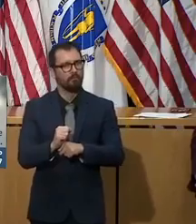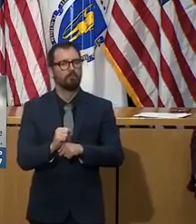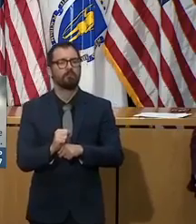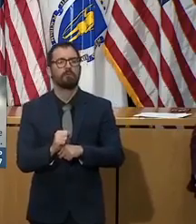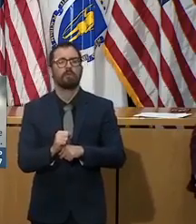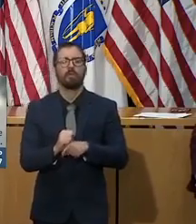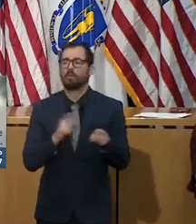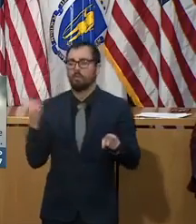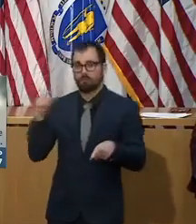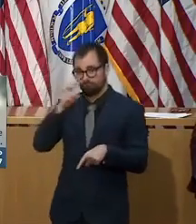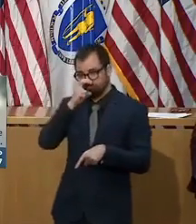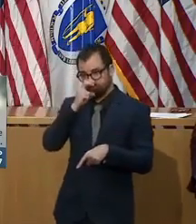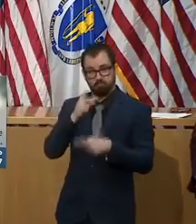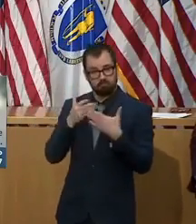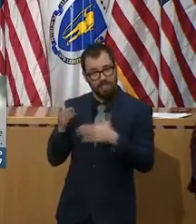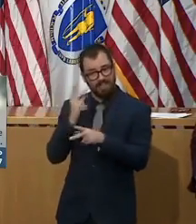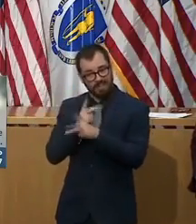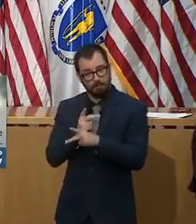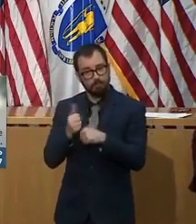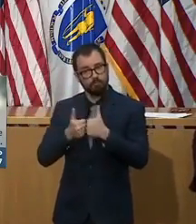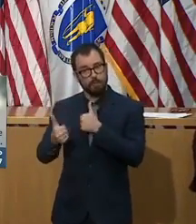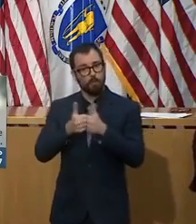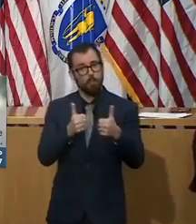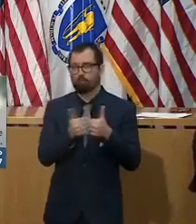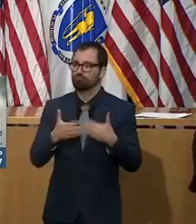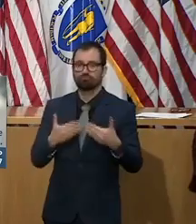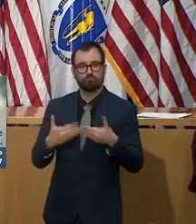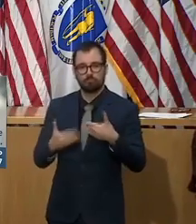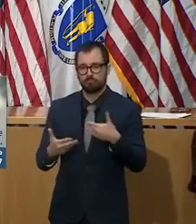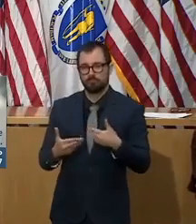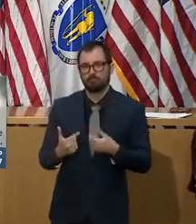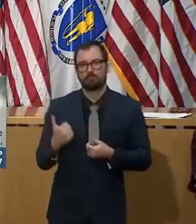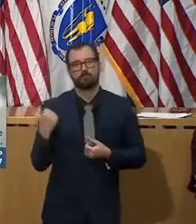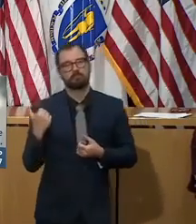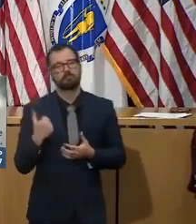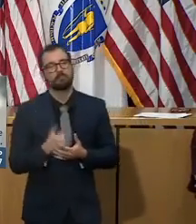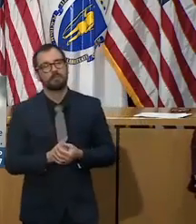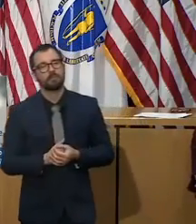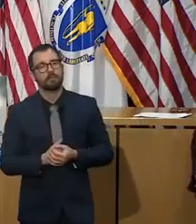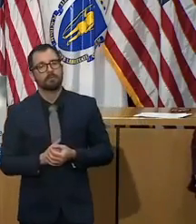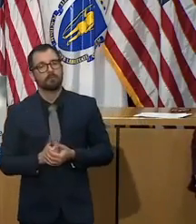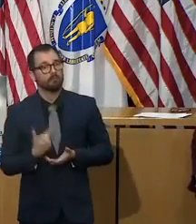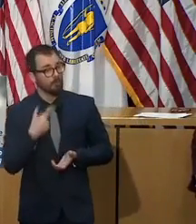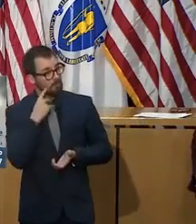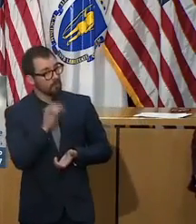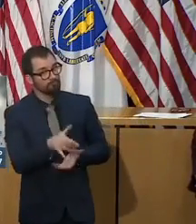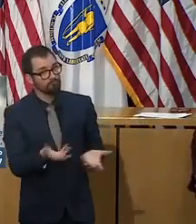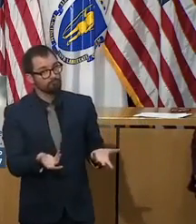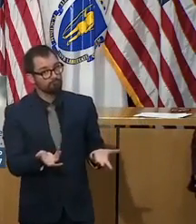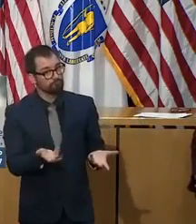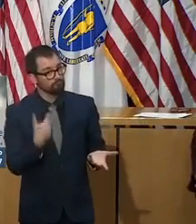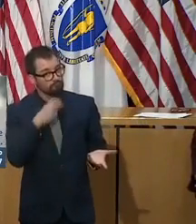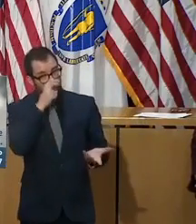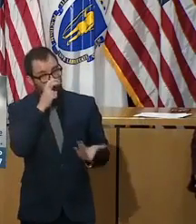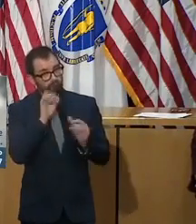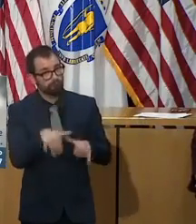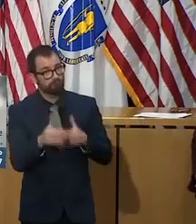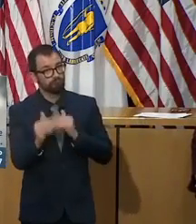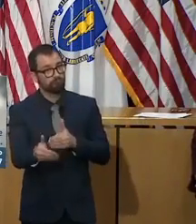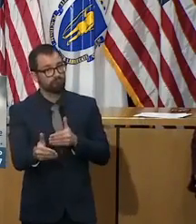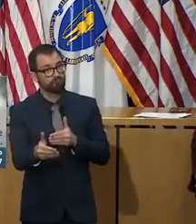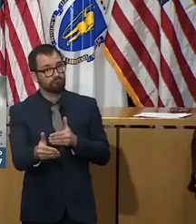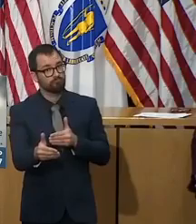great example of the kind of question and the kind of issue that we would like some of these verticals to come talk to these folks